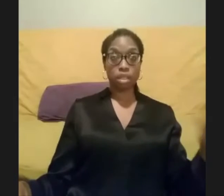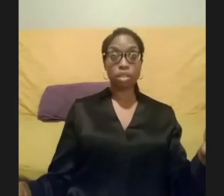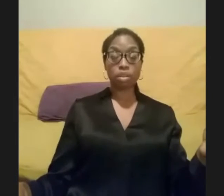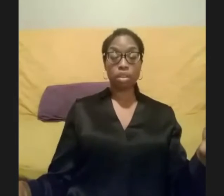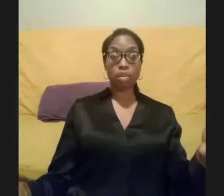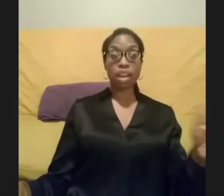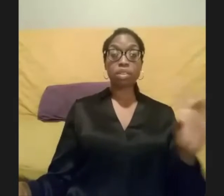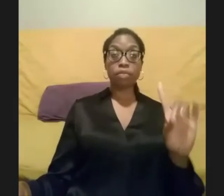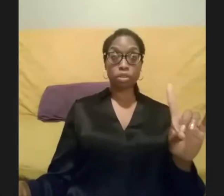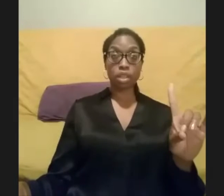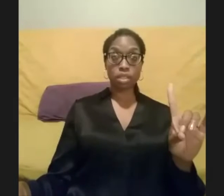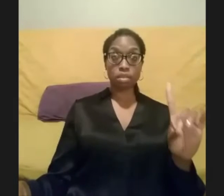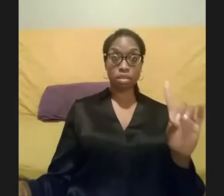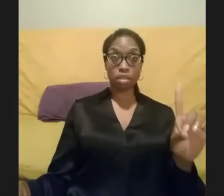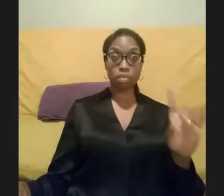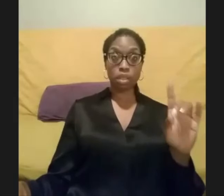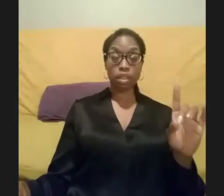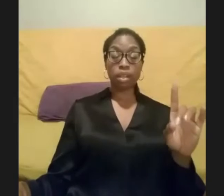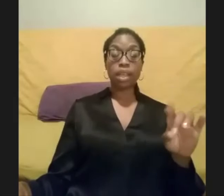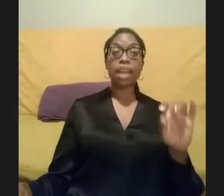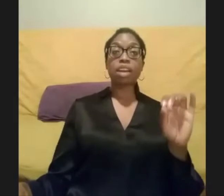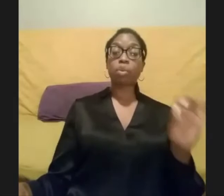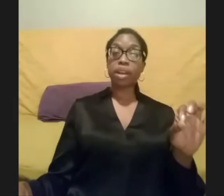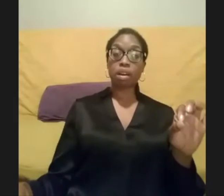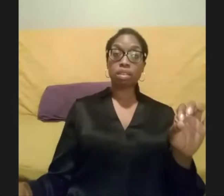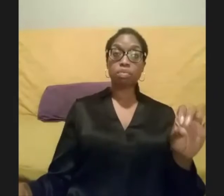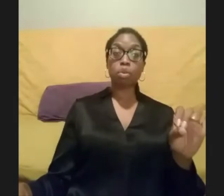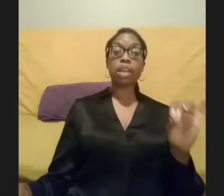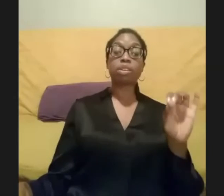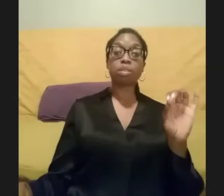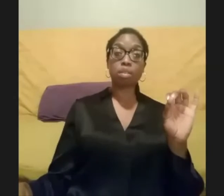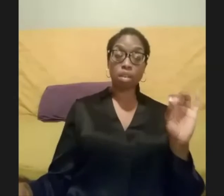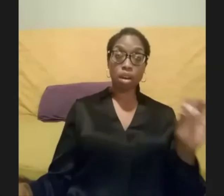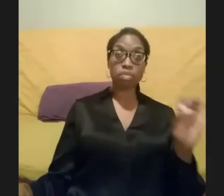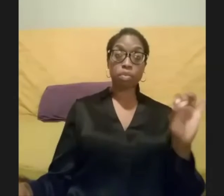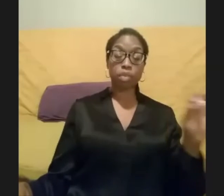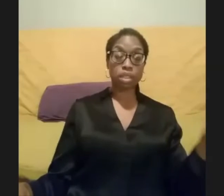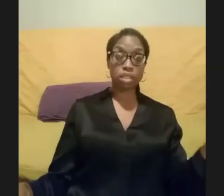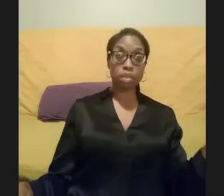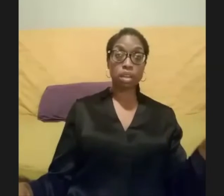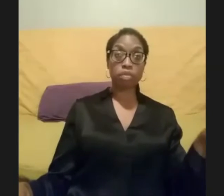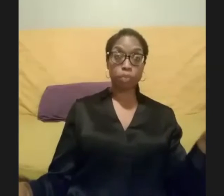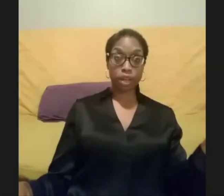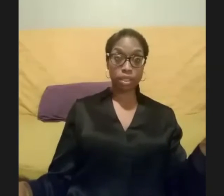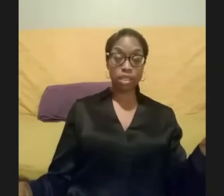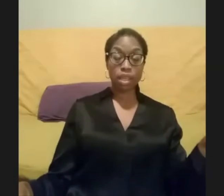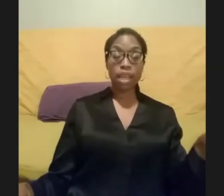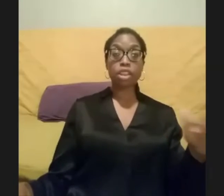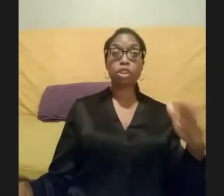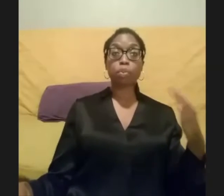considered, and I would say first cousin, just to be clear. And not a great aunt, more like your aunt from a sibling of your parents. And then your